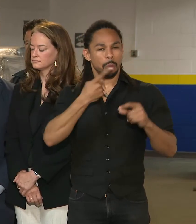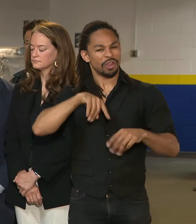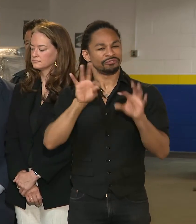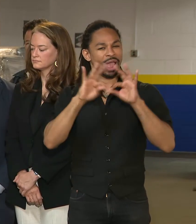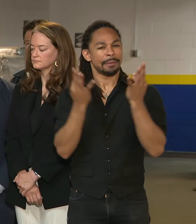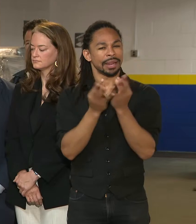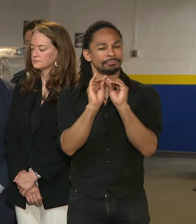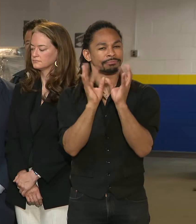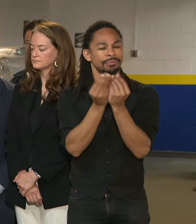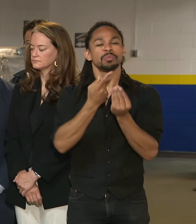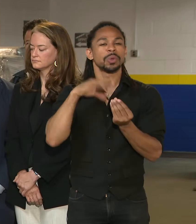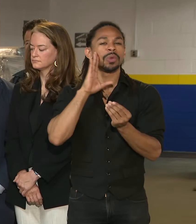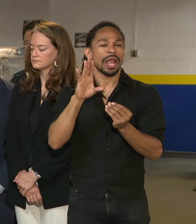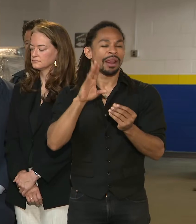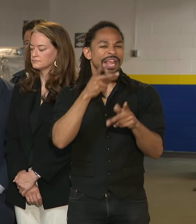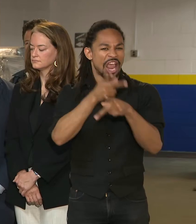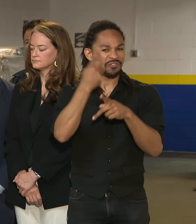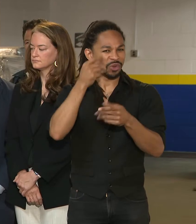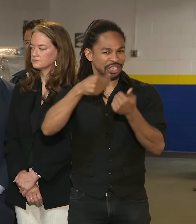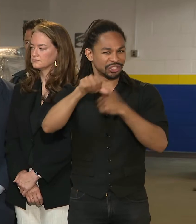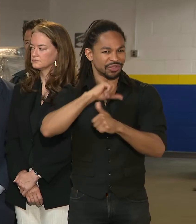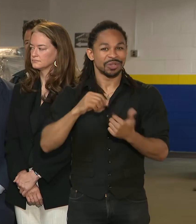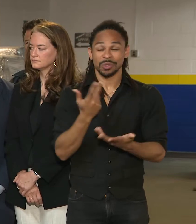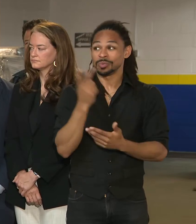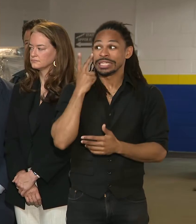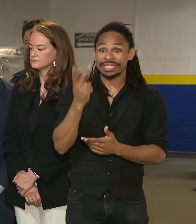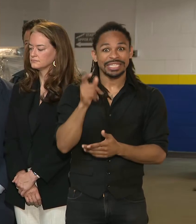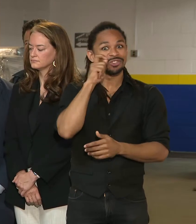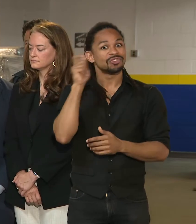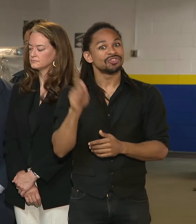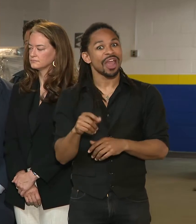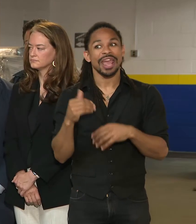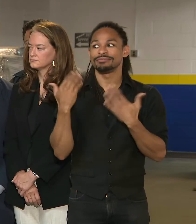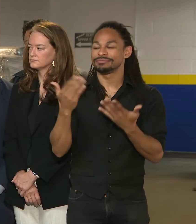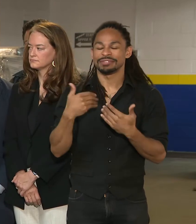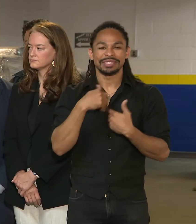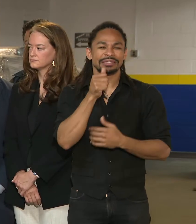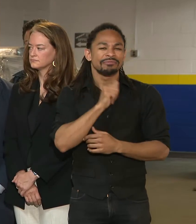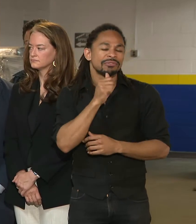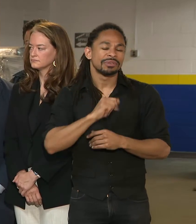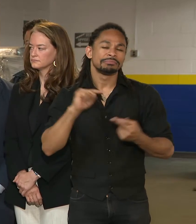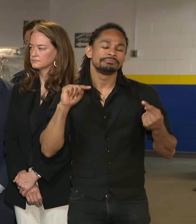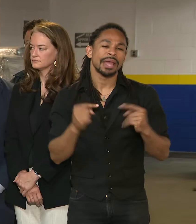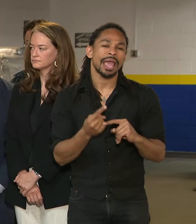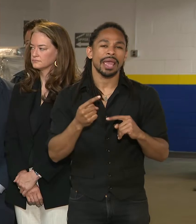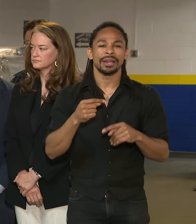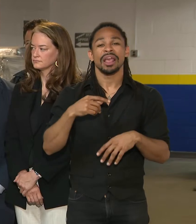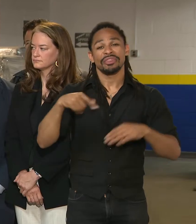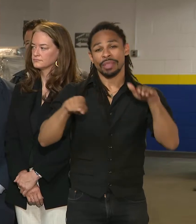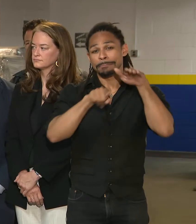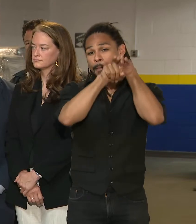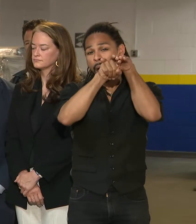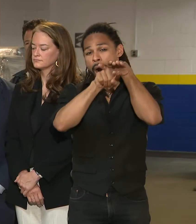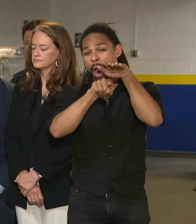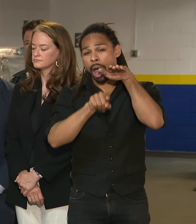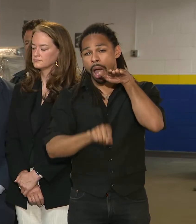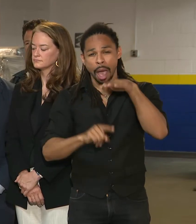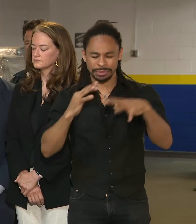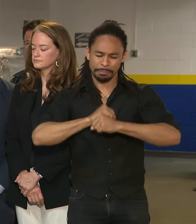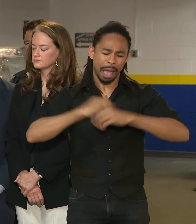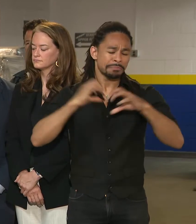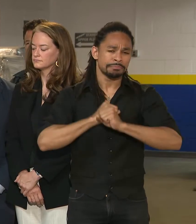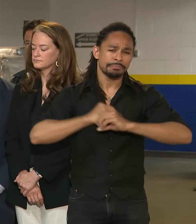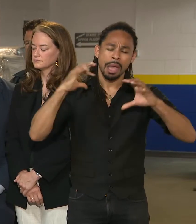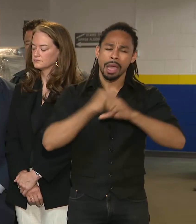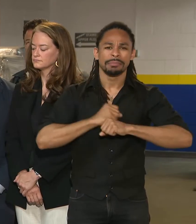what is happening in Ukraine. We see the suffering and the pain. The bombs that are dropped on the streets of Ukraine